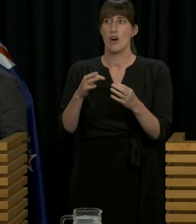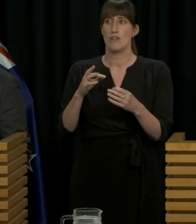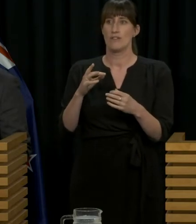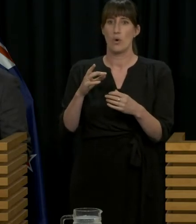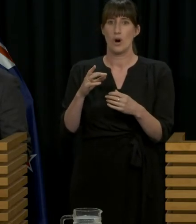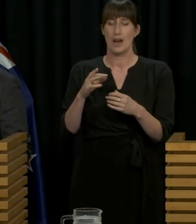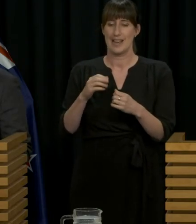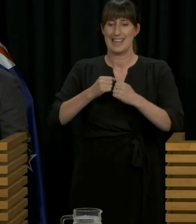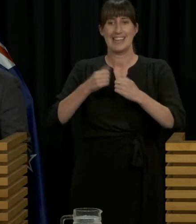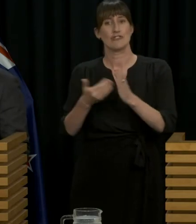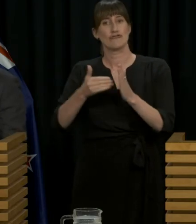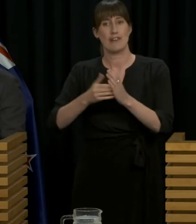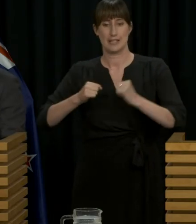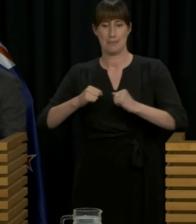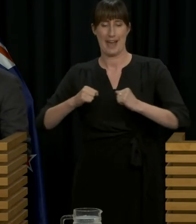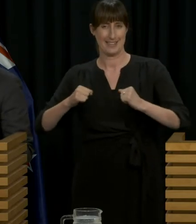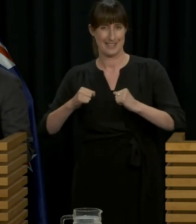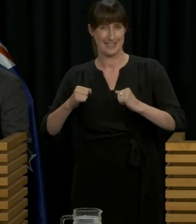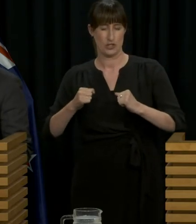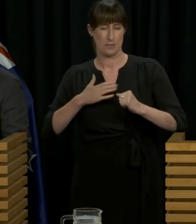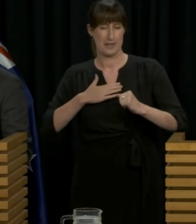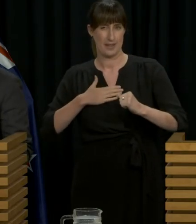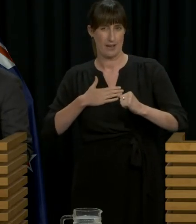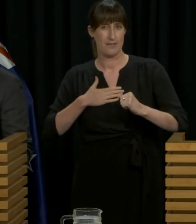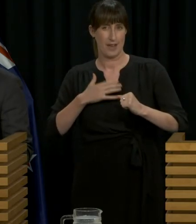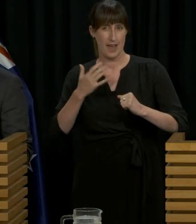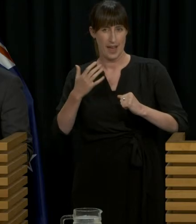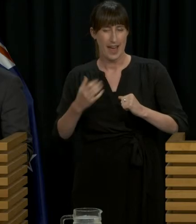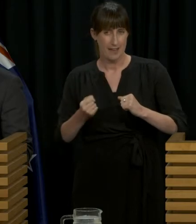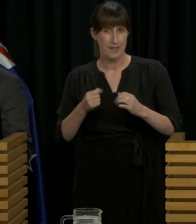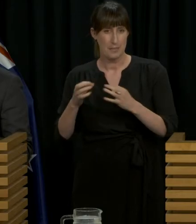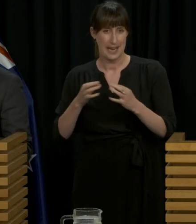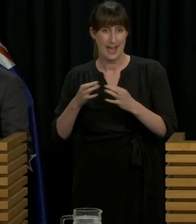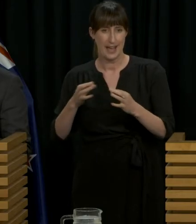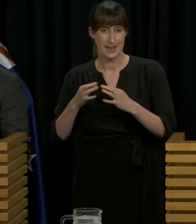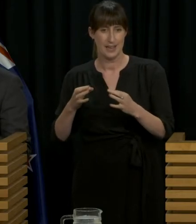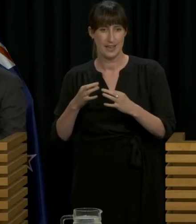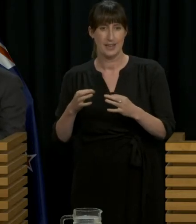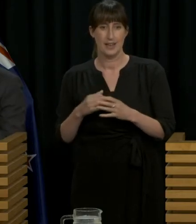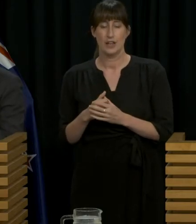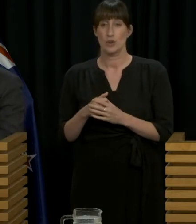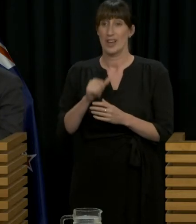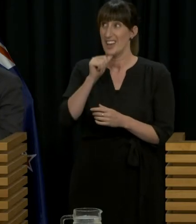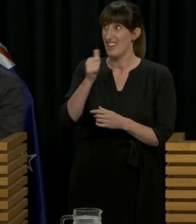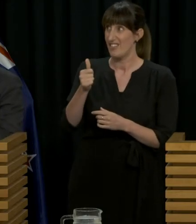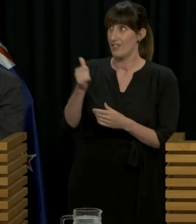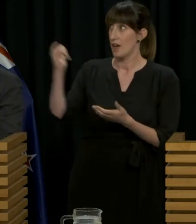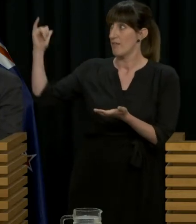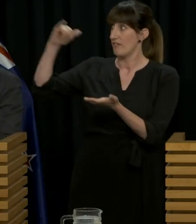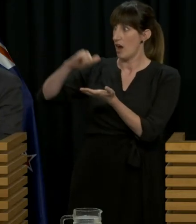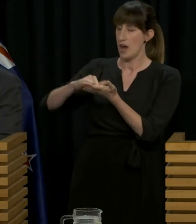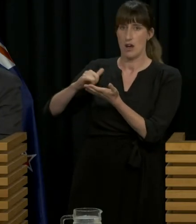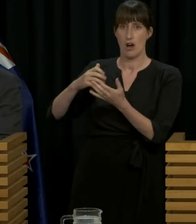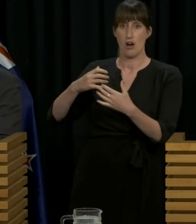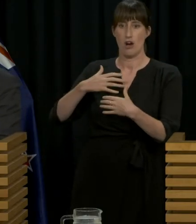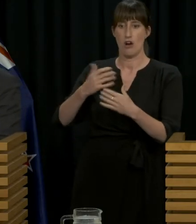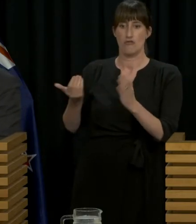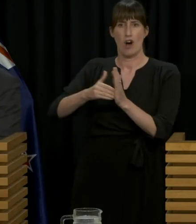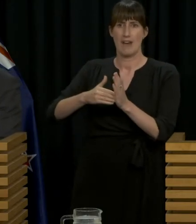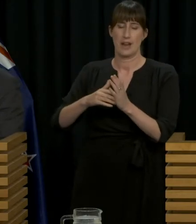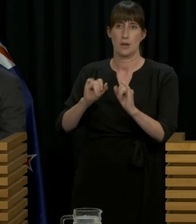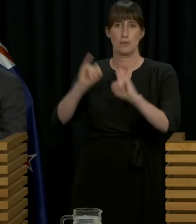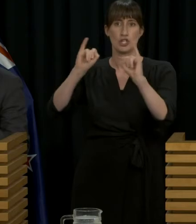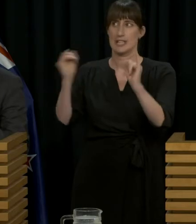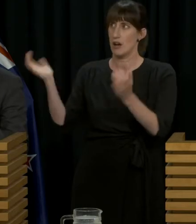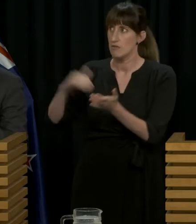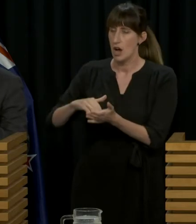whole lot of people that we needed to accommodate, we do have a contingency to allow for that. So what that will mean is that whilst the numbers at the Pullman will steadily